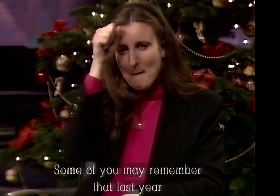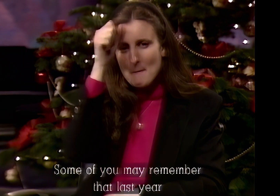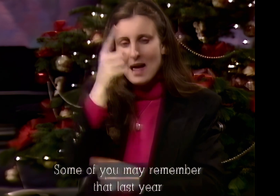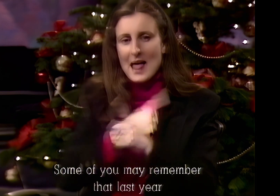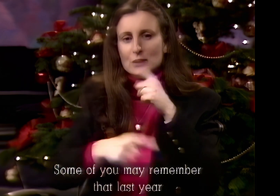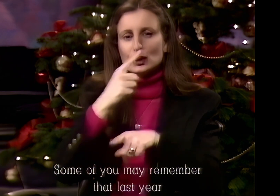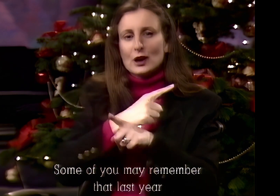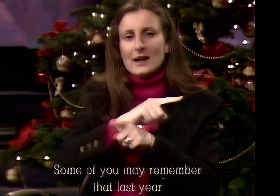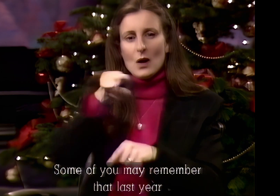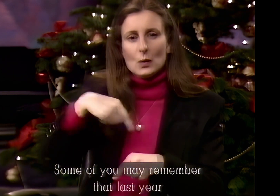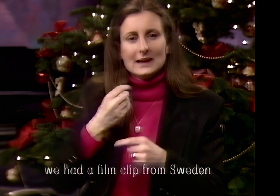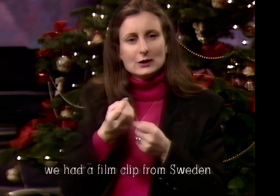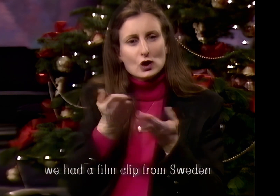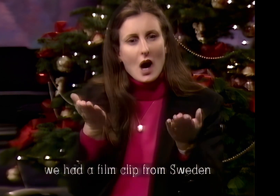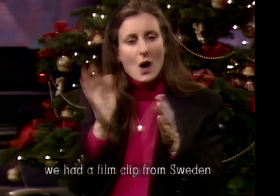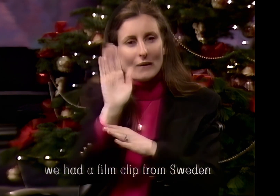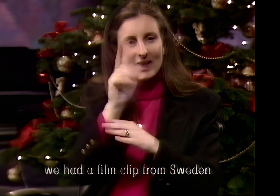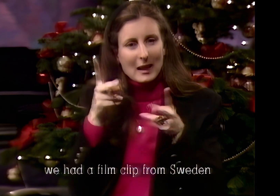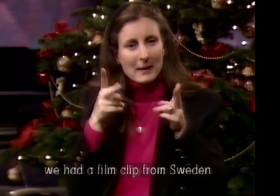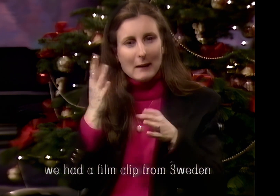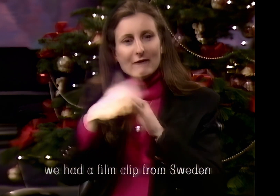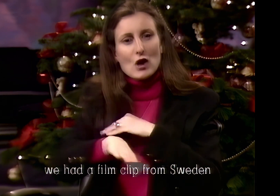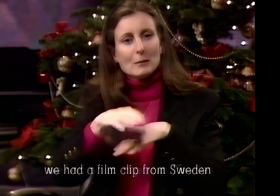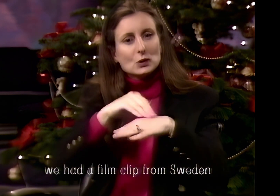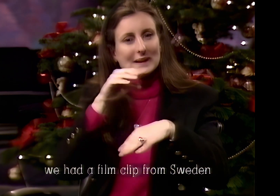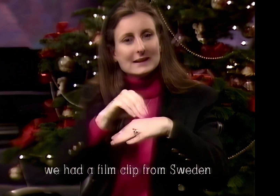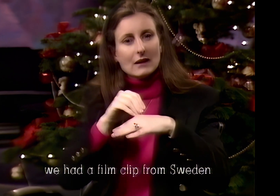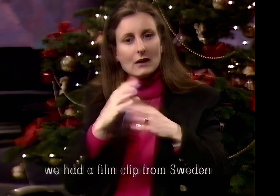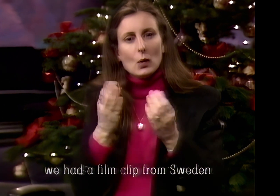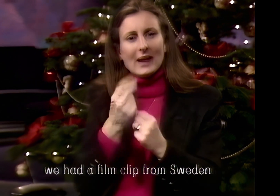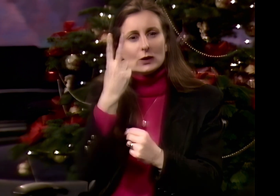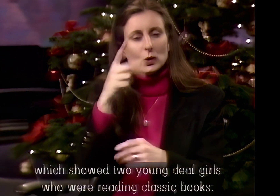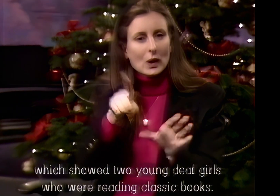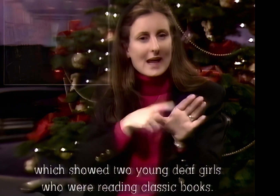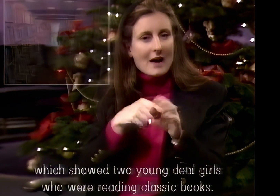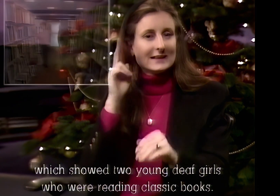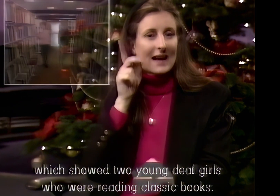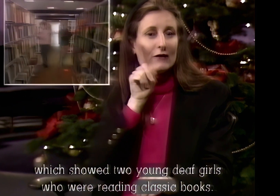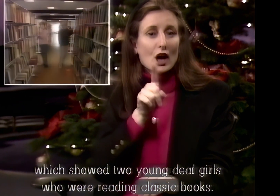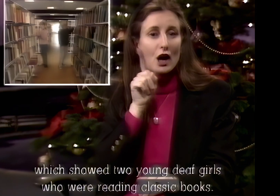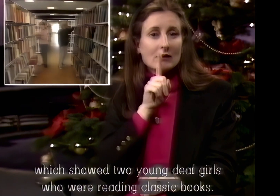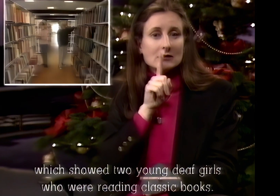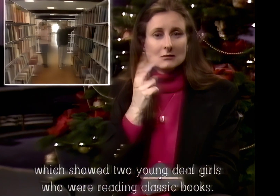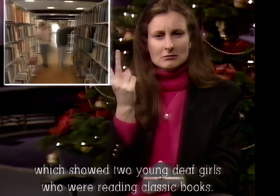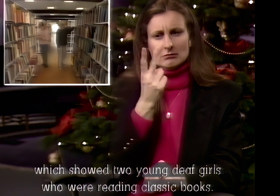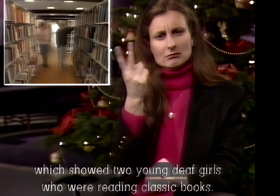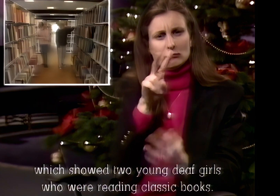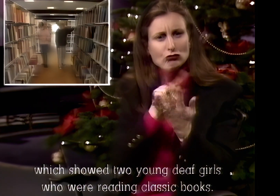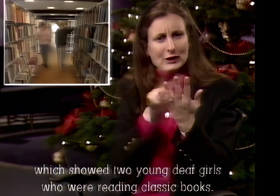Now, some of you may remember that last year we had a film clip from Sweden which showed 2 young deaf girls who were reading classic